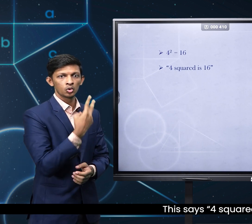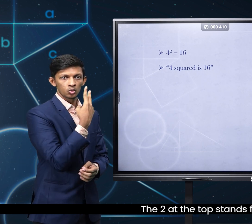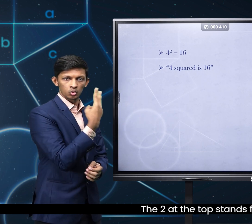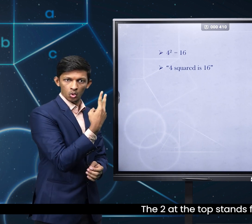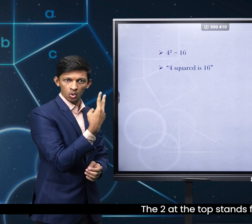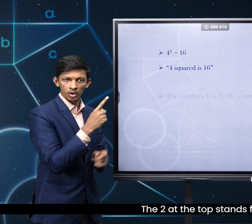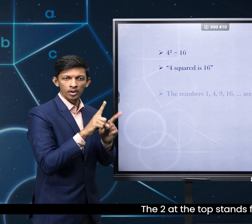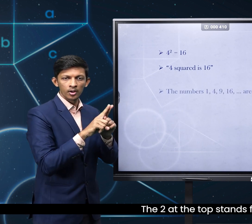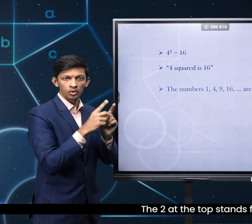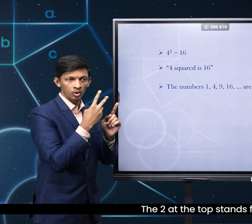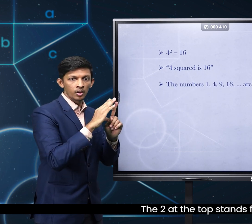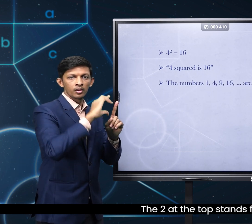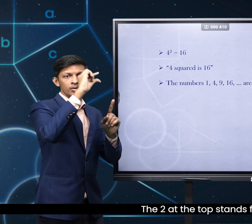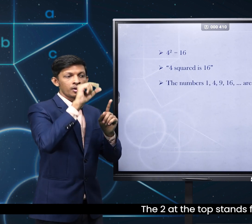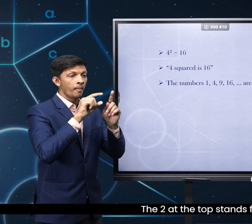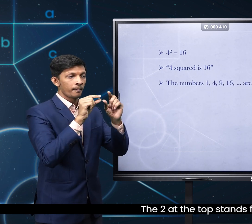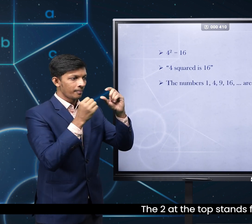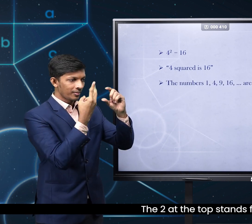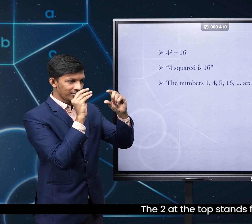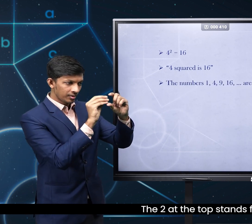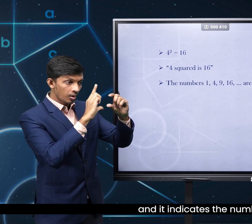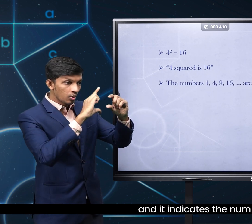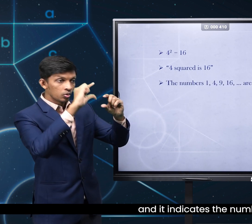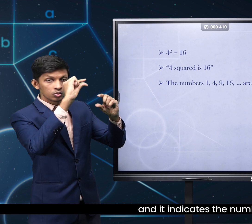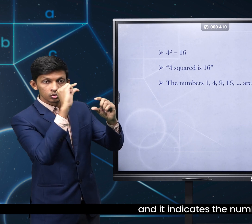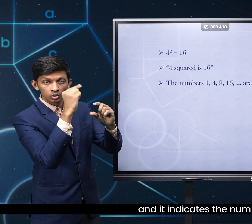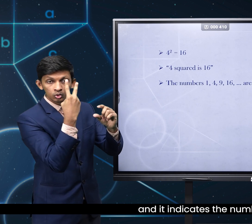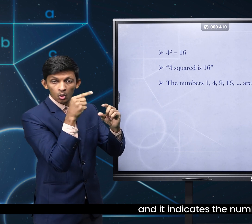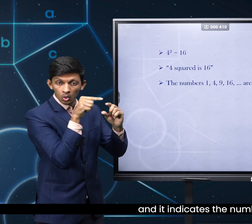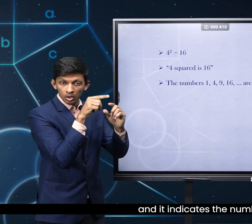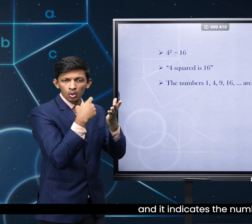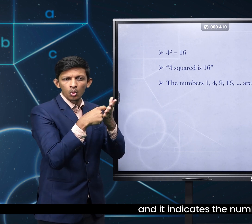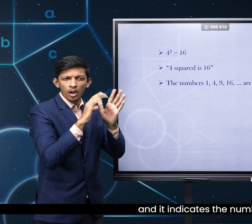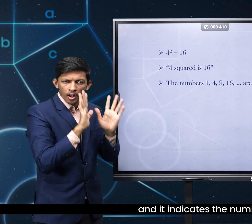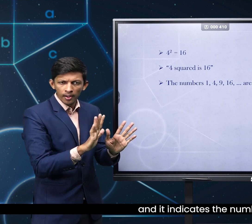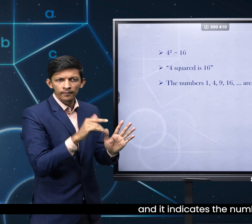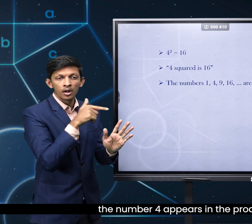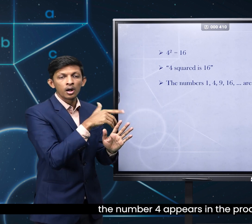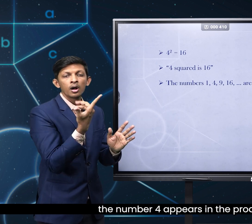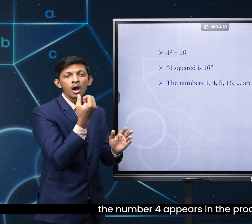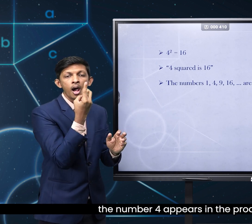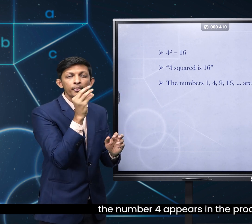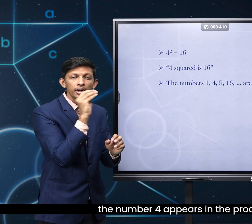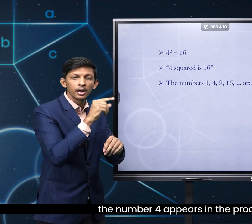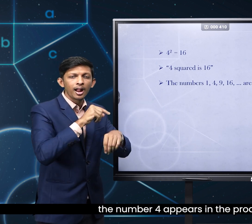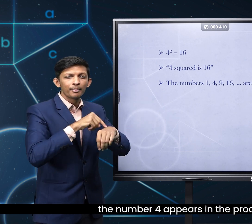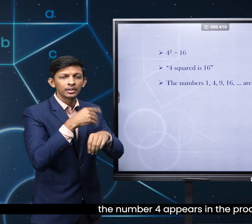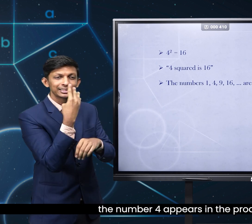The 2 at the top stands for squared and it indicates the number of times the number 4 appears in the